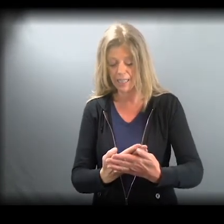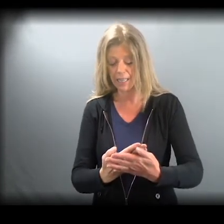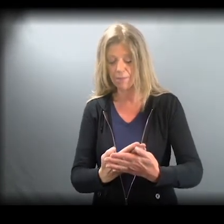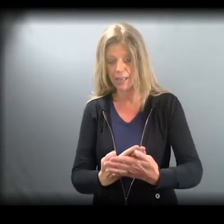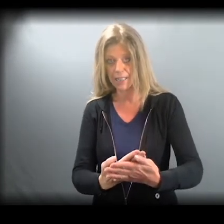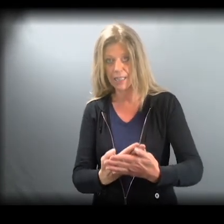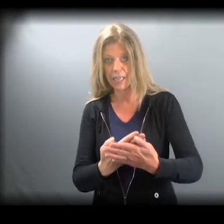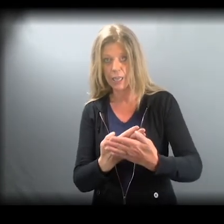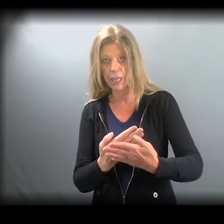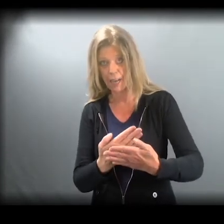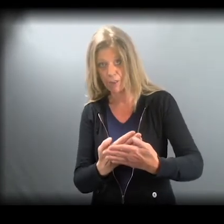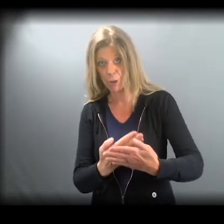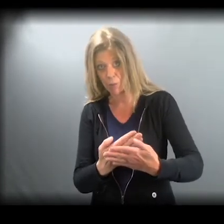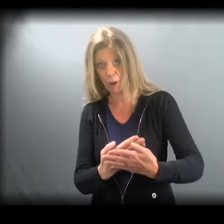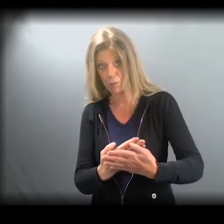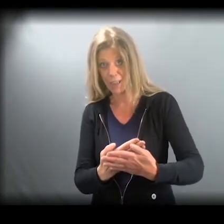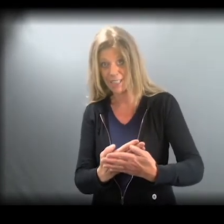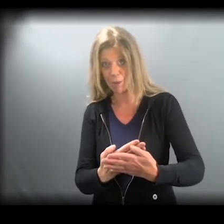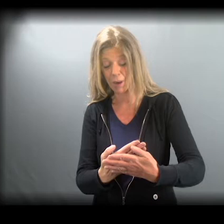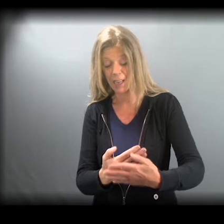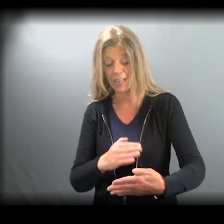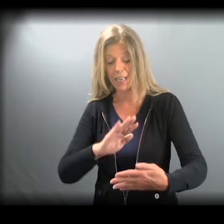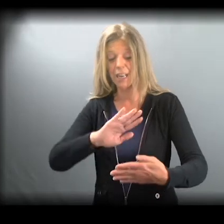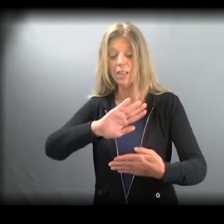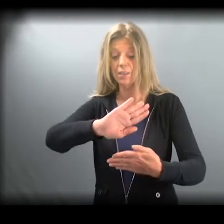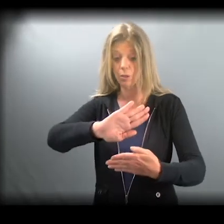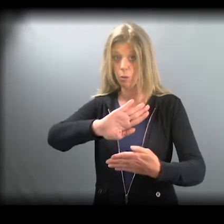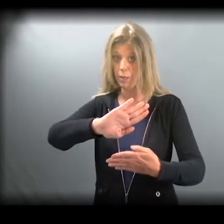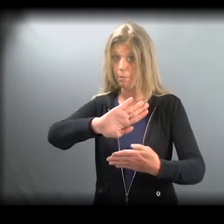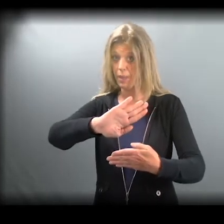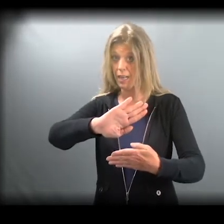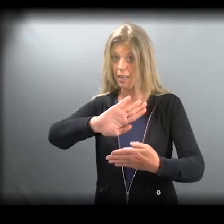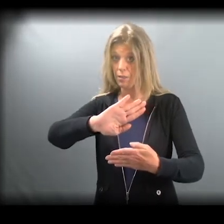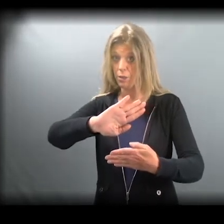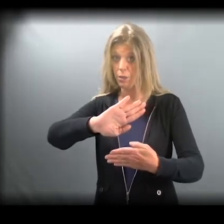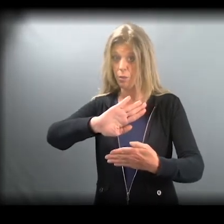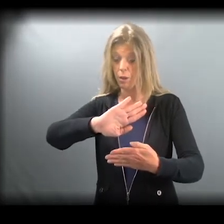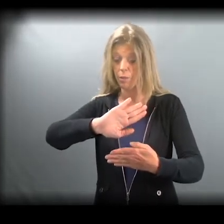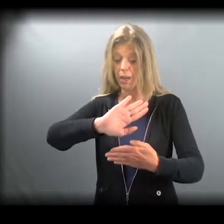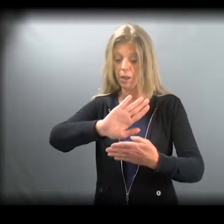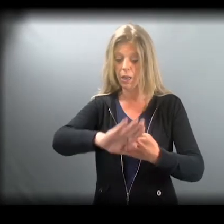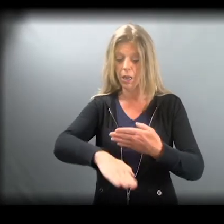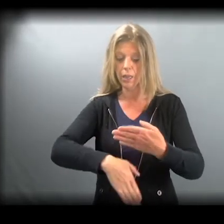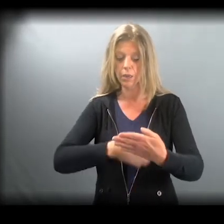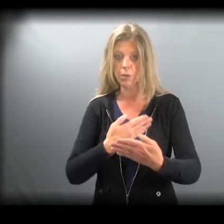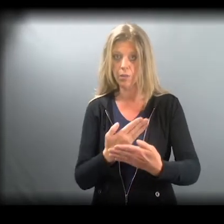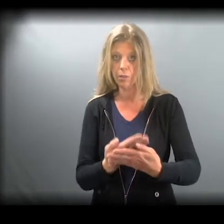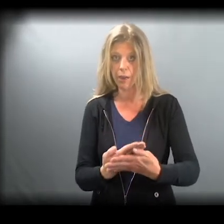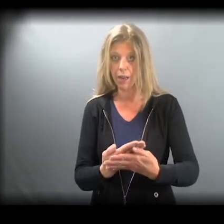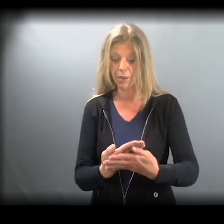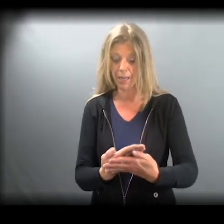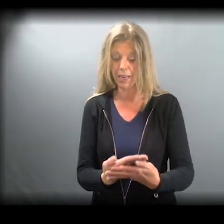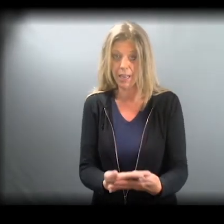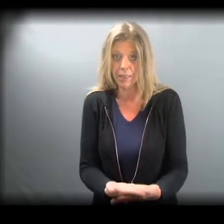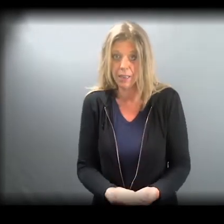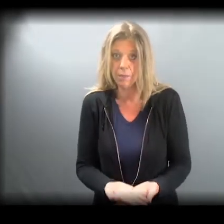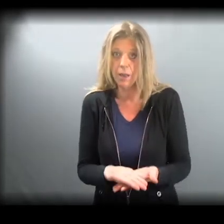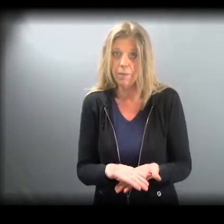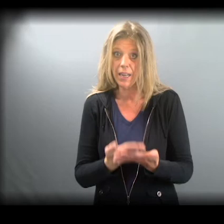ending facing, having your palm face your body. So it begins with your palm out, and it goes around and ends up